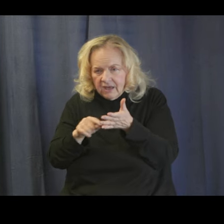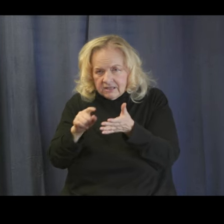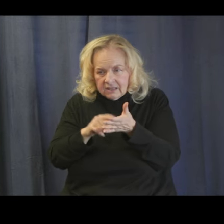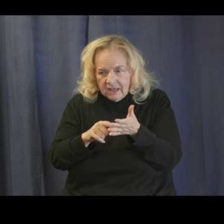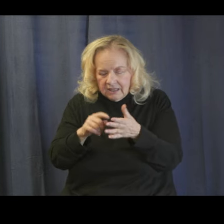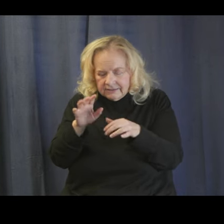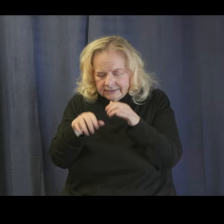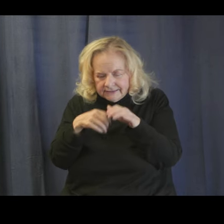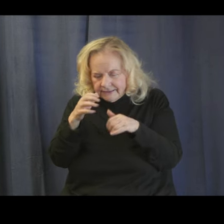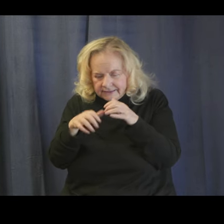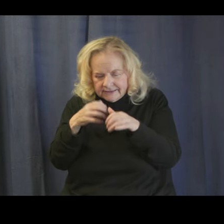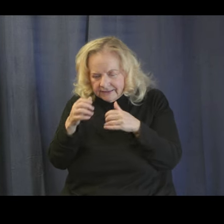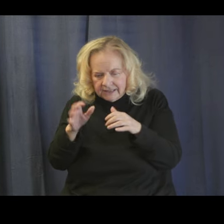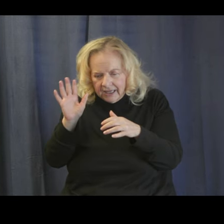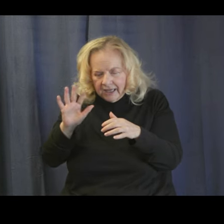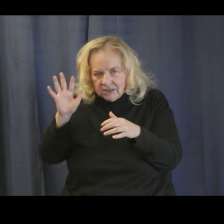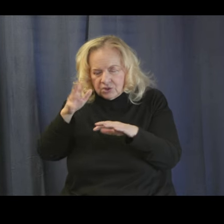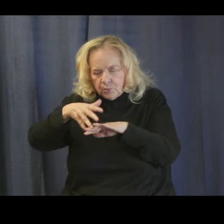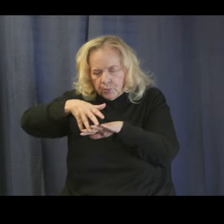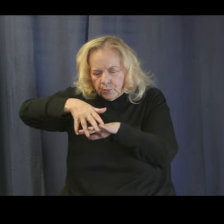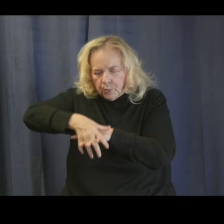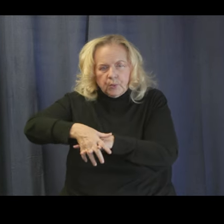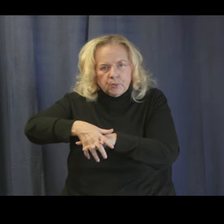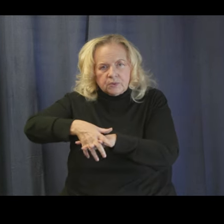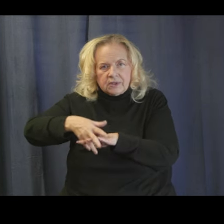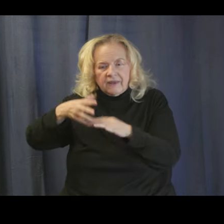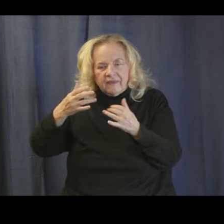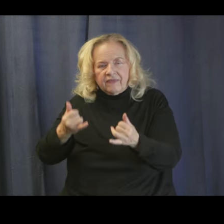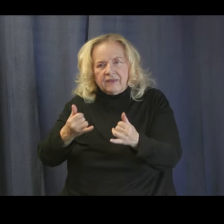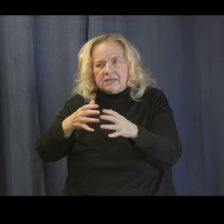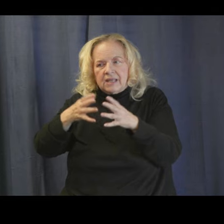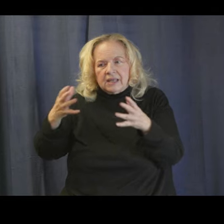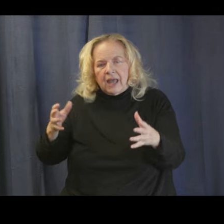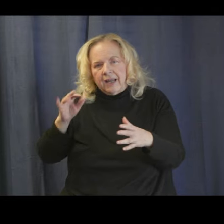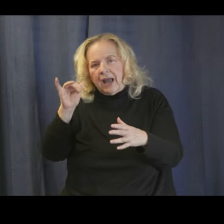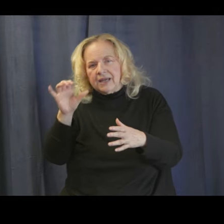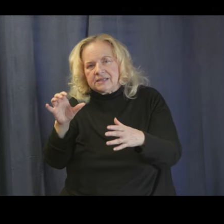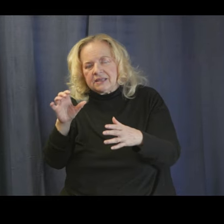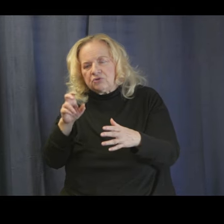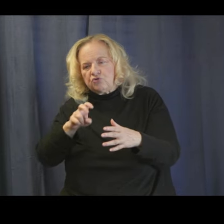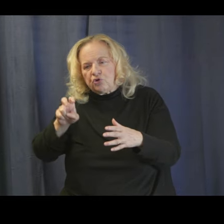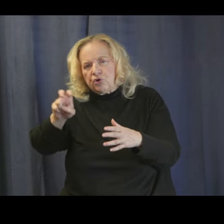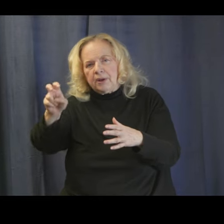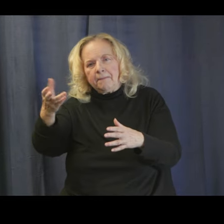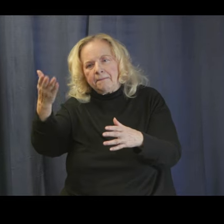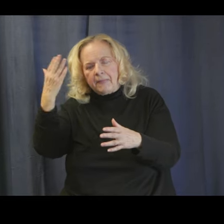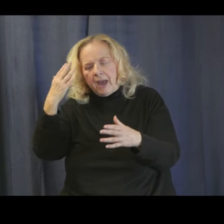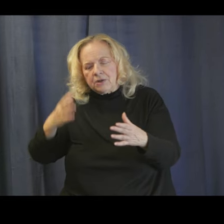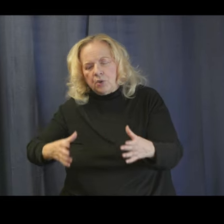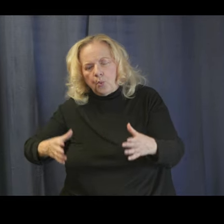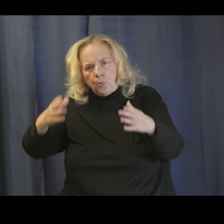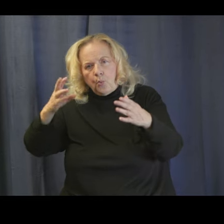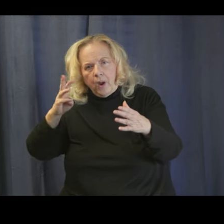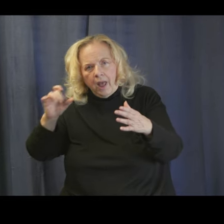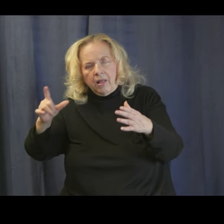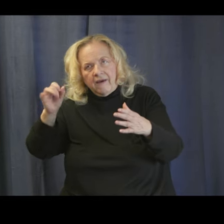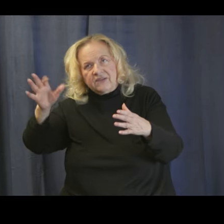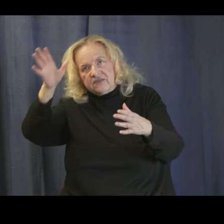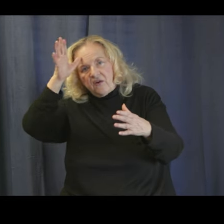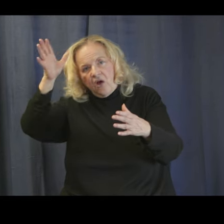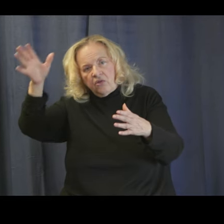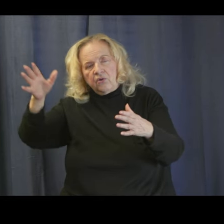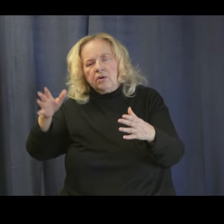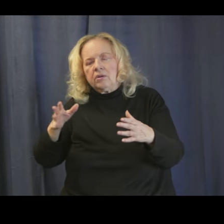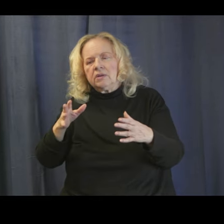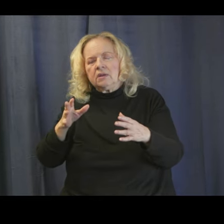reinvestigating and digging into the ancient roots, is just much like Isaac's journey going back to the wells of his father.